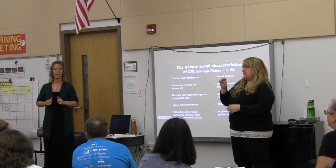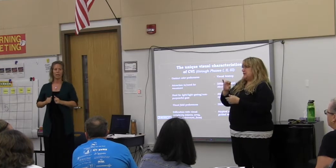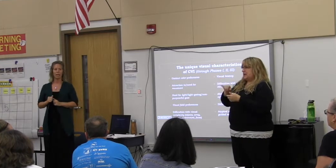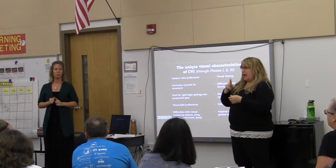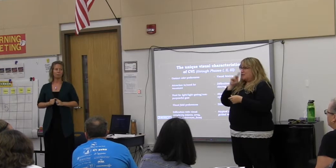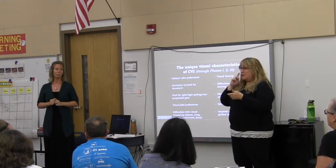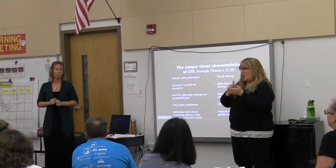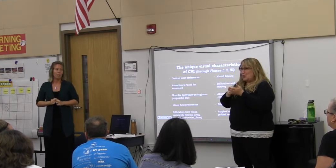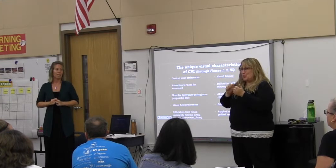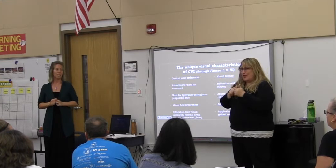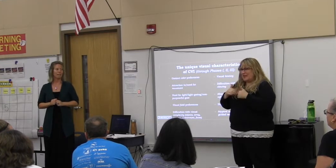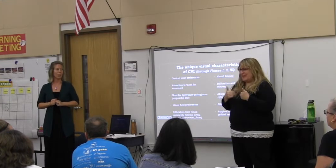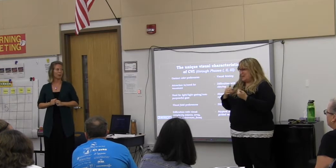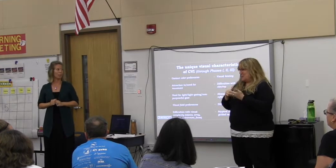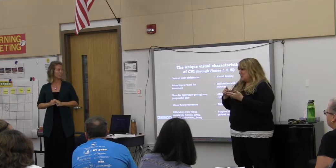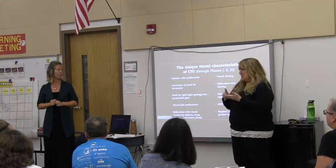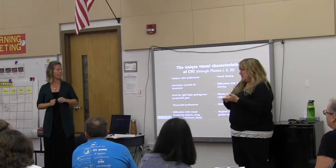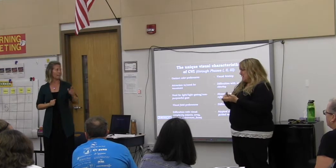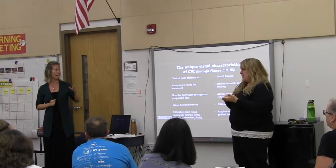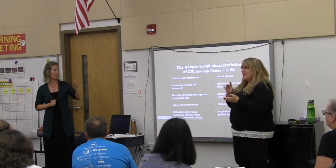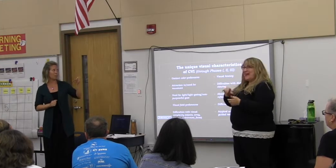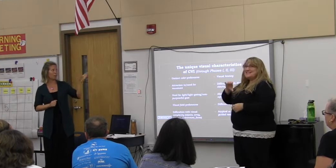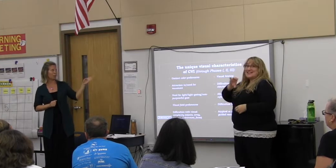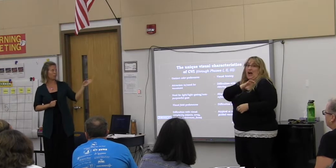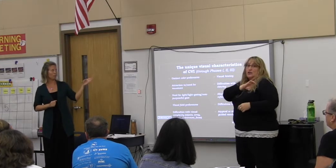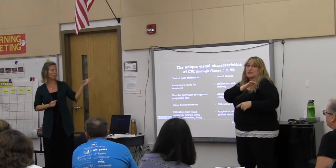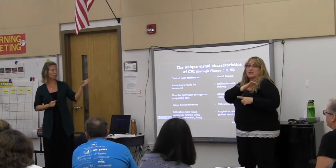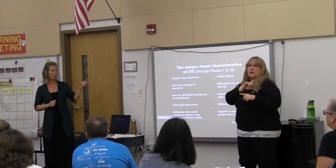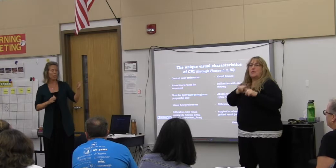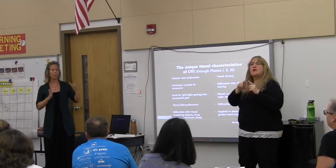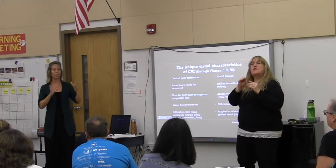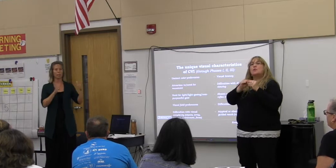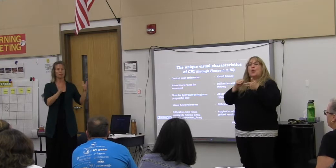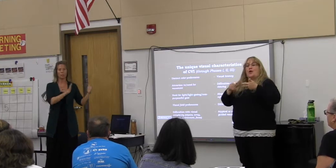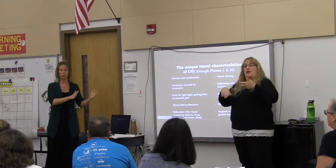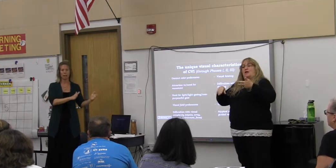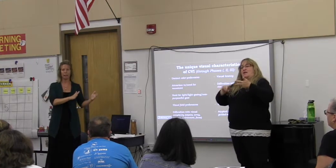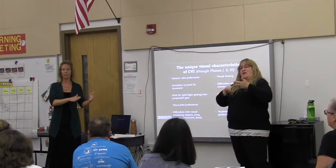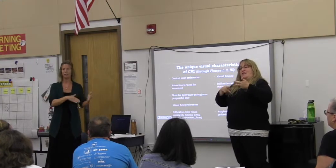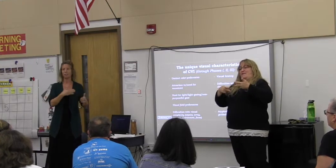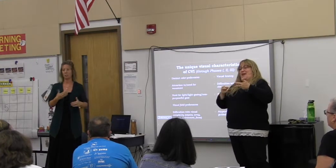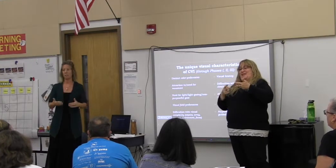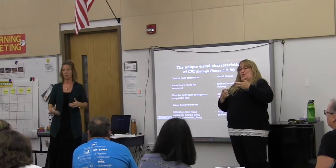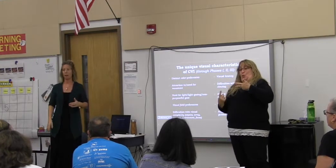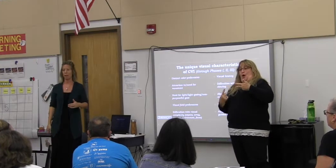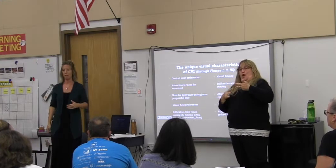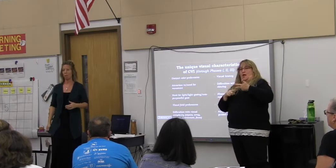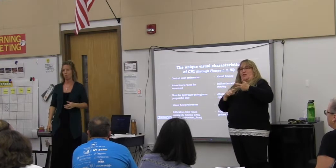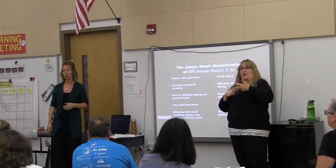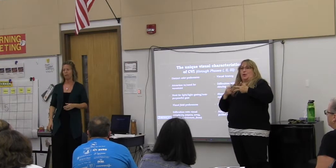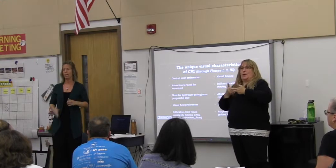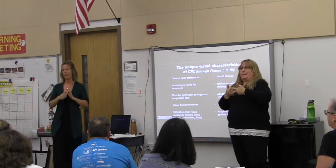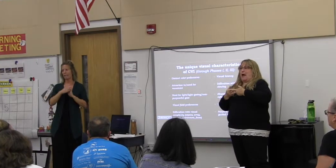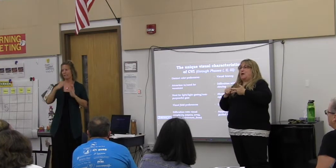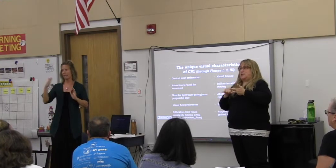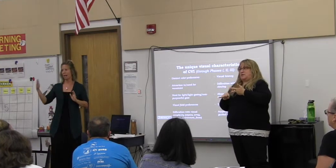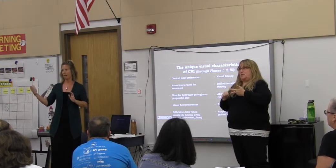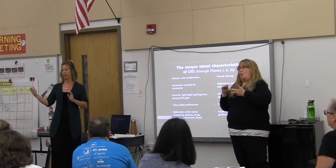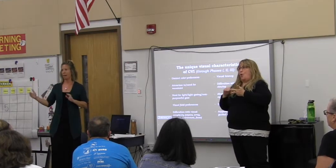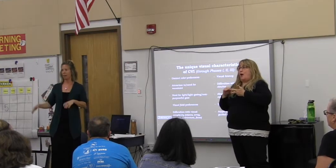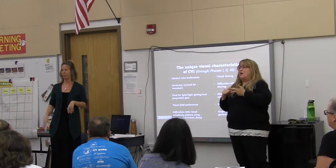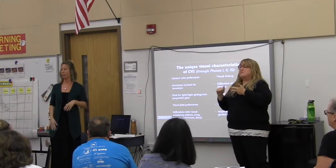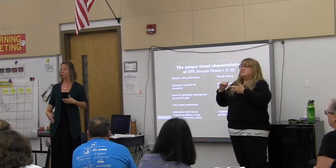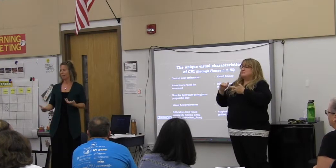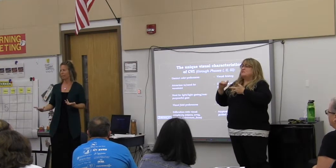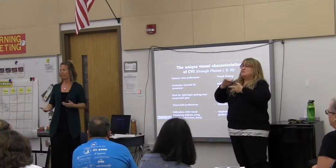ones. And this is a characteristic. Again, if they're more in phase 1 or in the lower areas, this is going to impact them more, and as they get